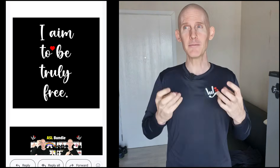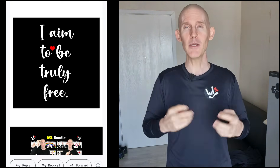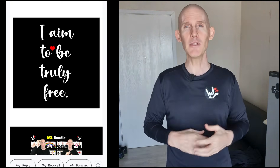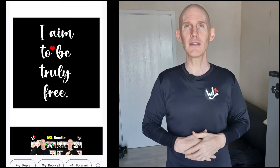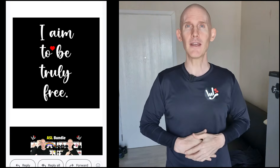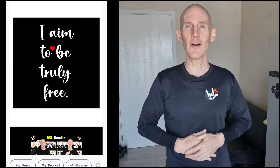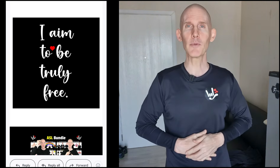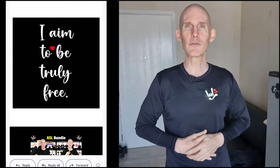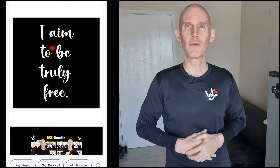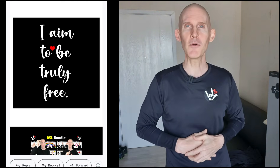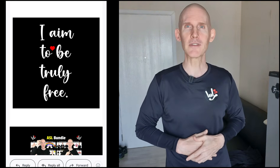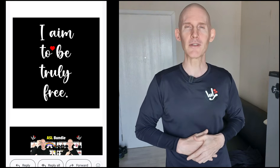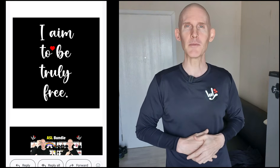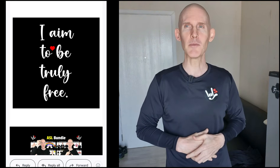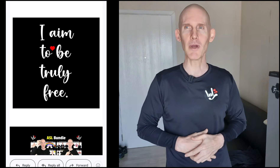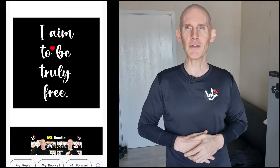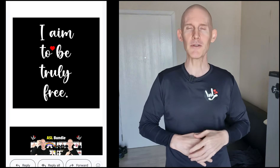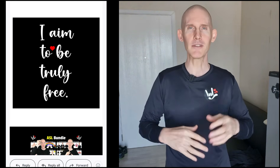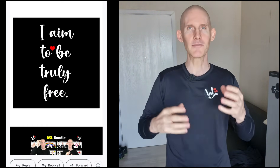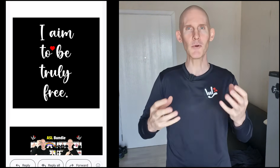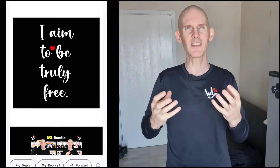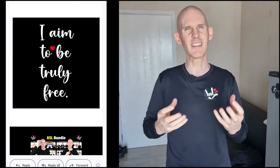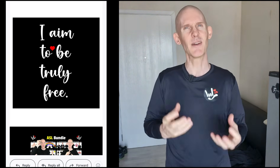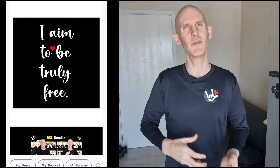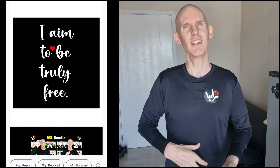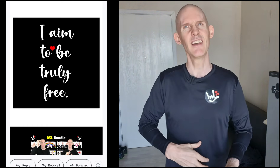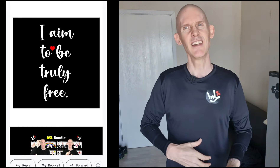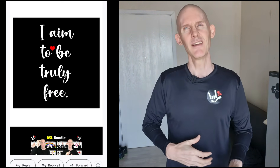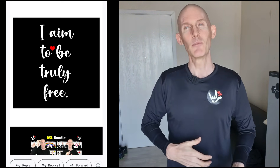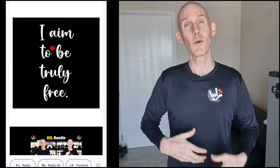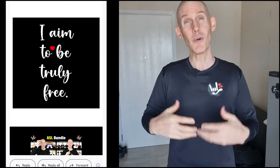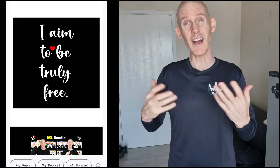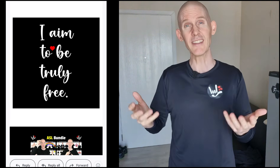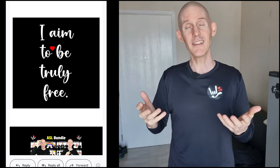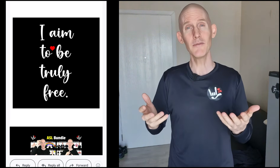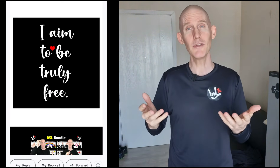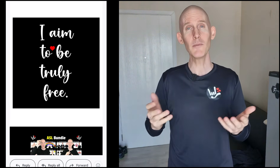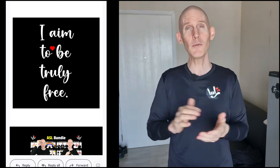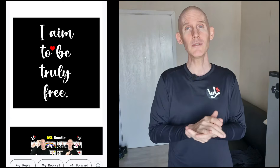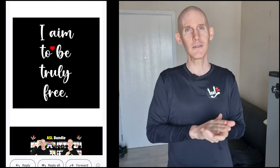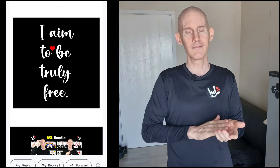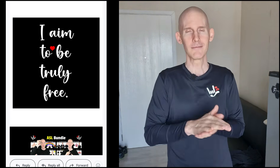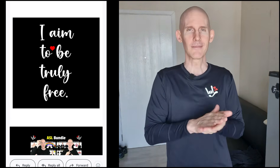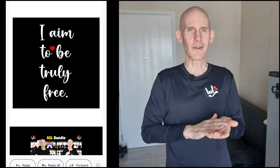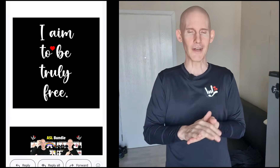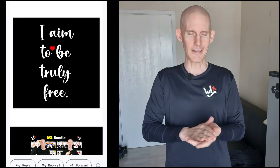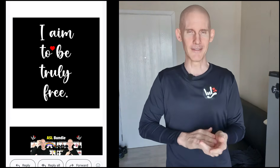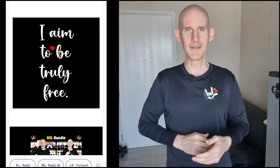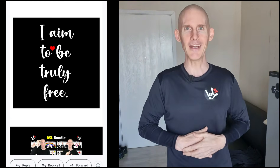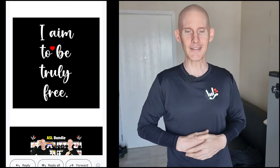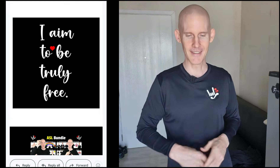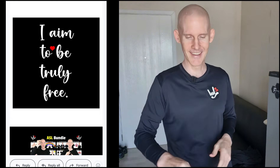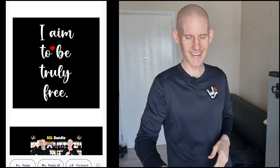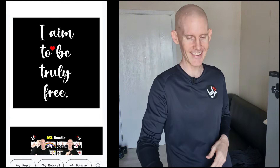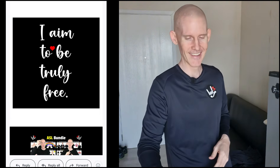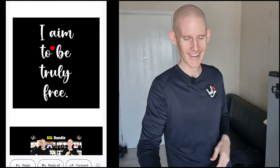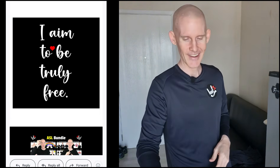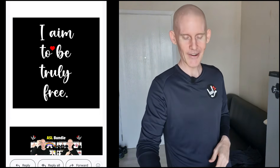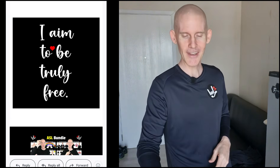kind of maybe they help us focus a little bit better, or just focus on something more positive in the moment. All right,